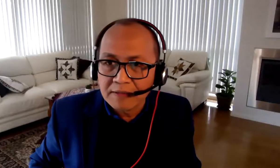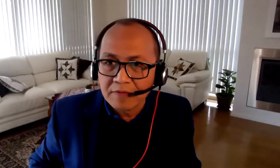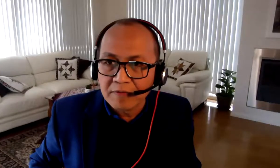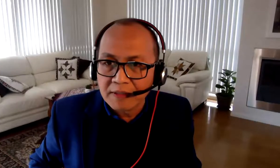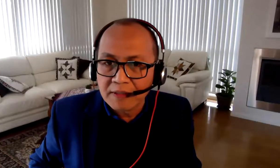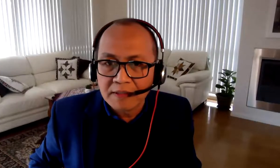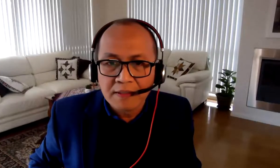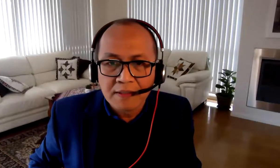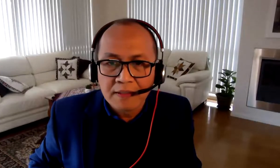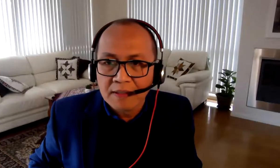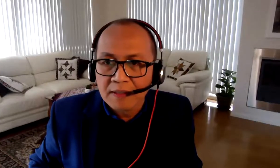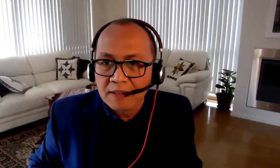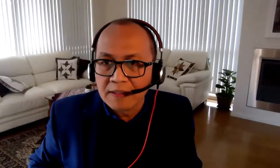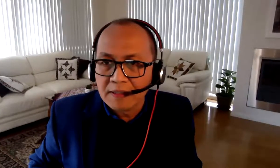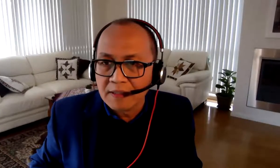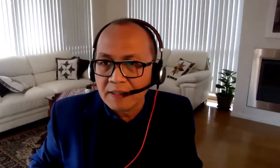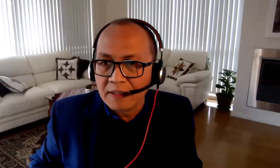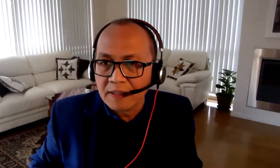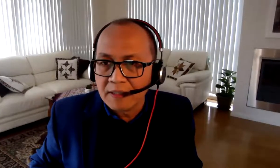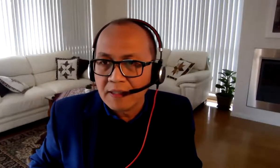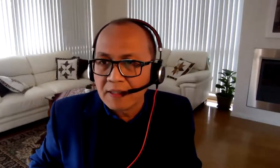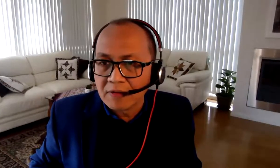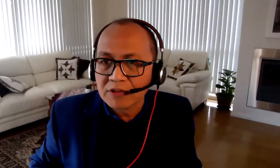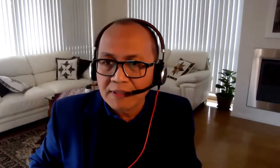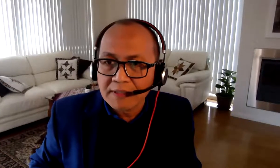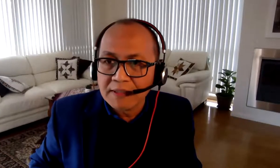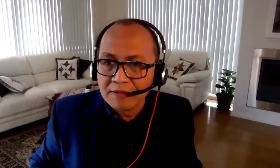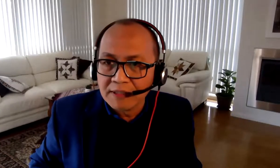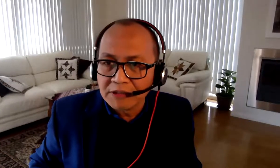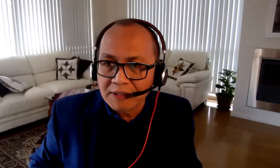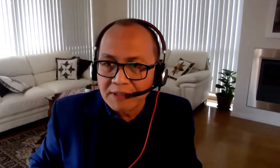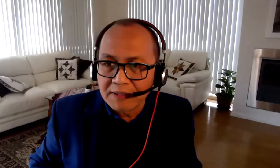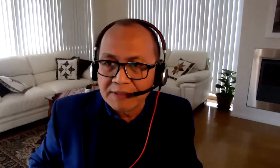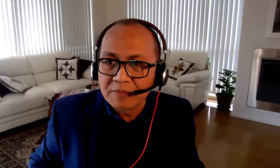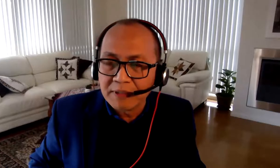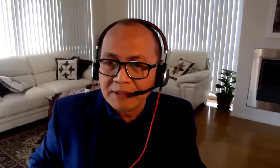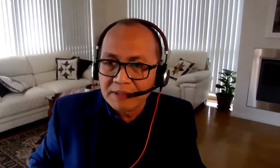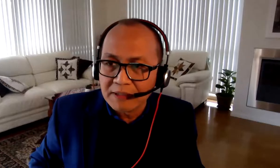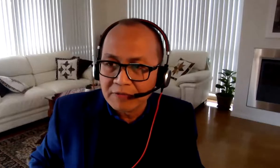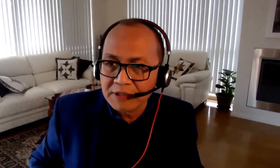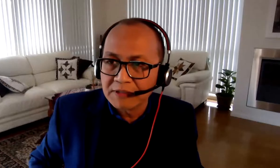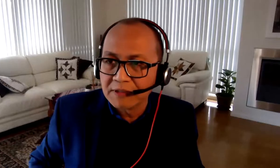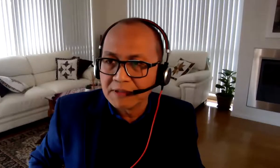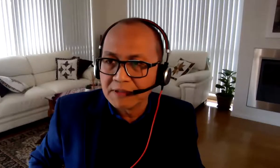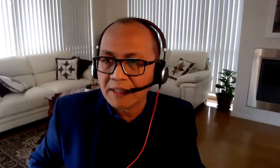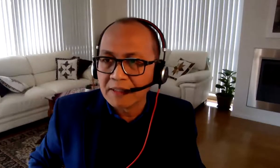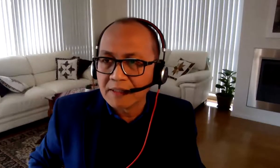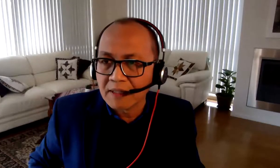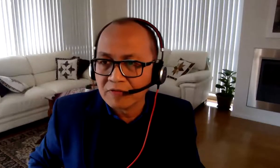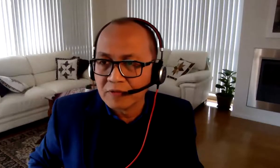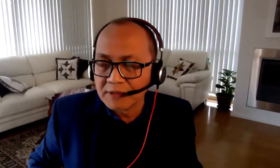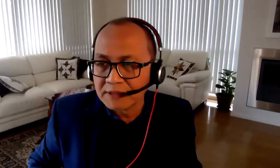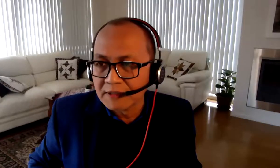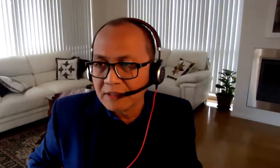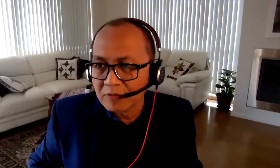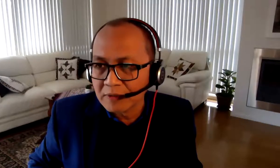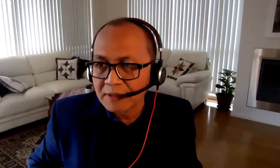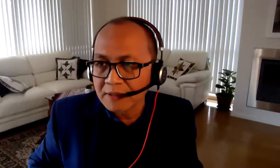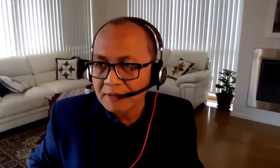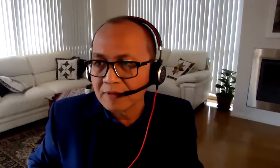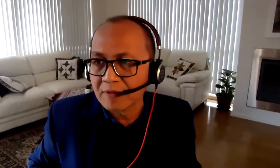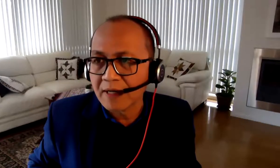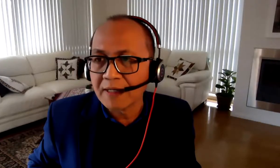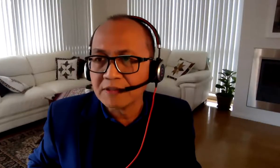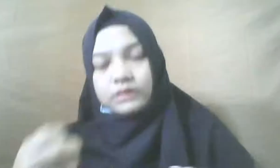affiliated with the Australian-Indonesia Disability Research and Advocacy